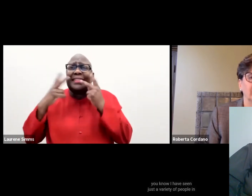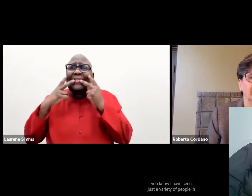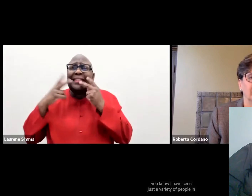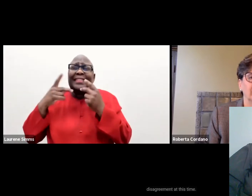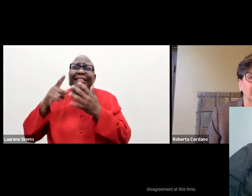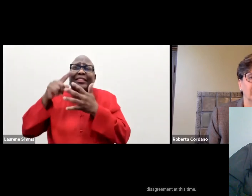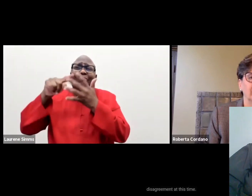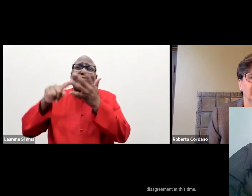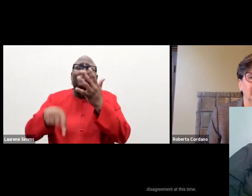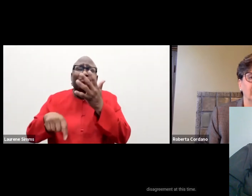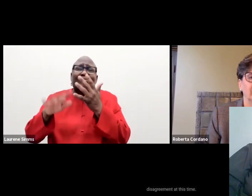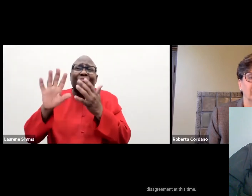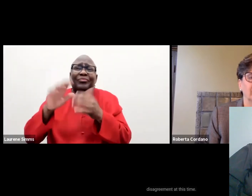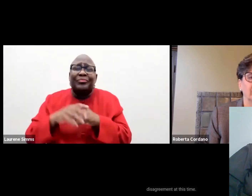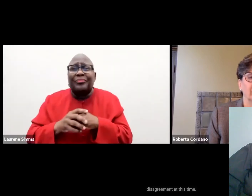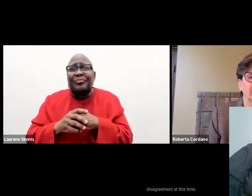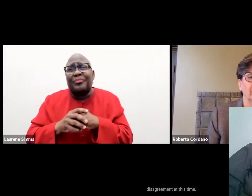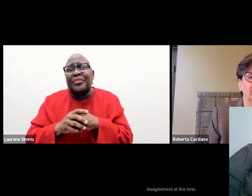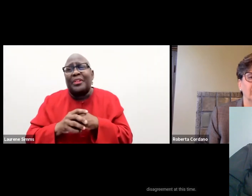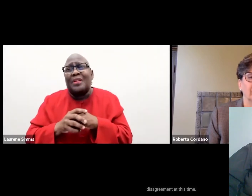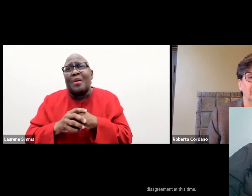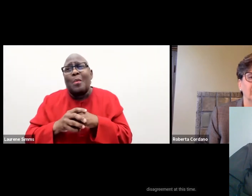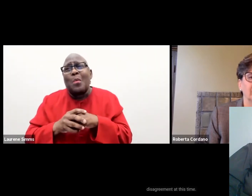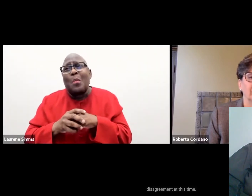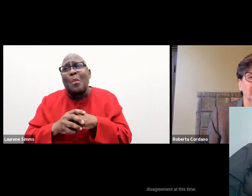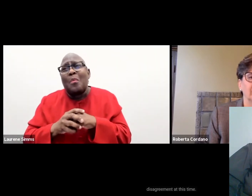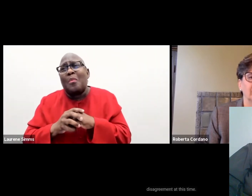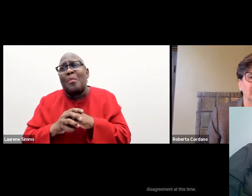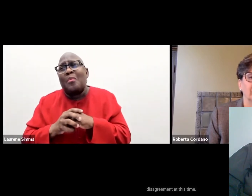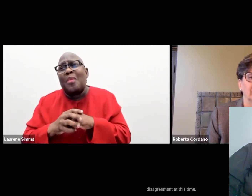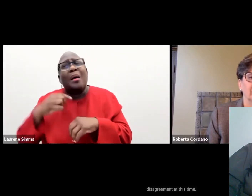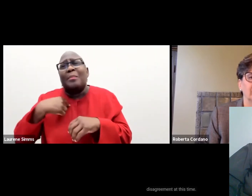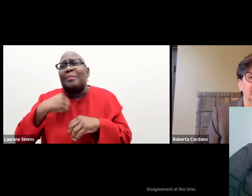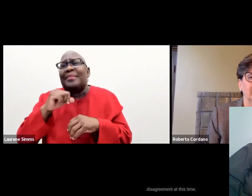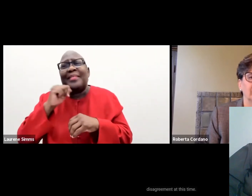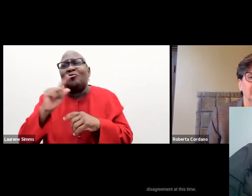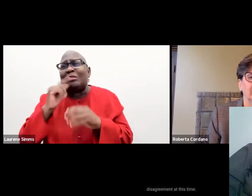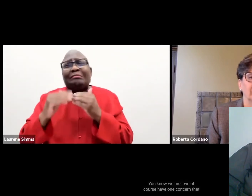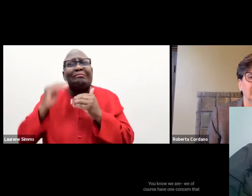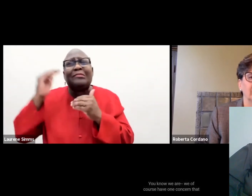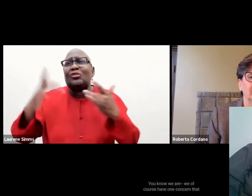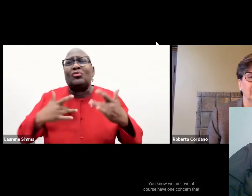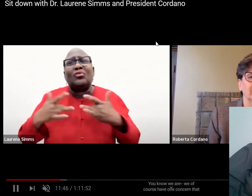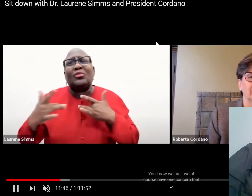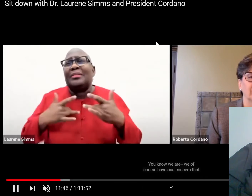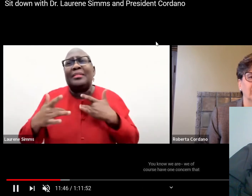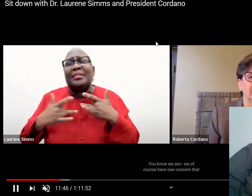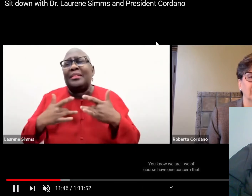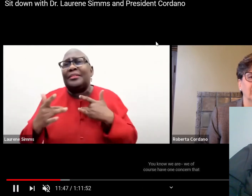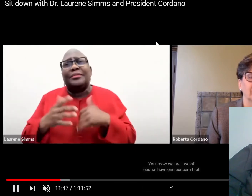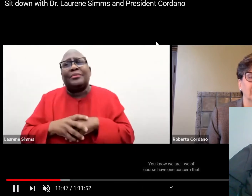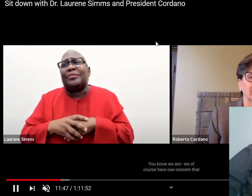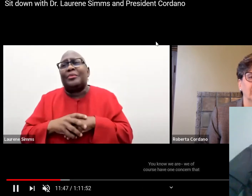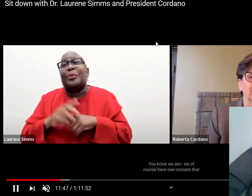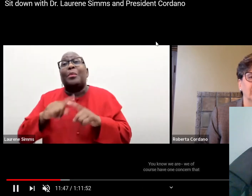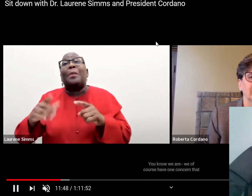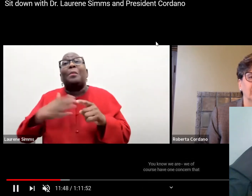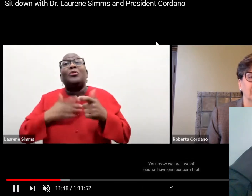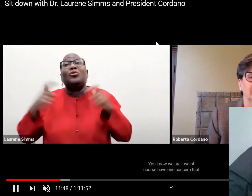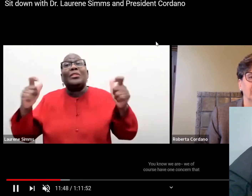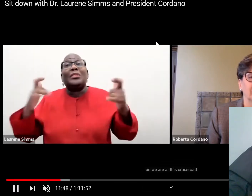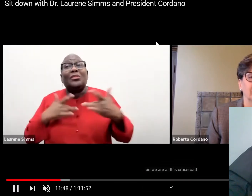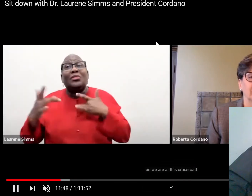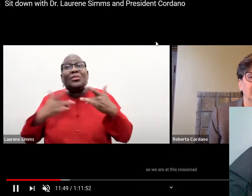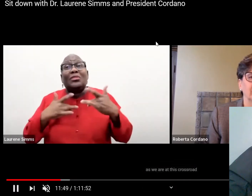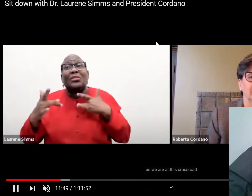I've seen just a variety of people who don't agree with me at this time, but I'm not trying to